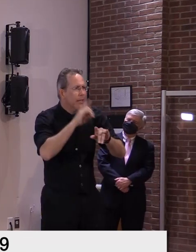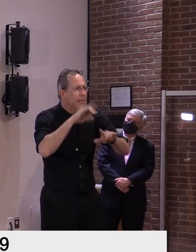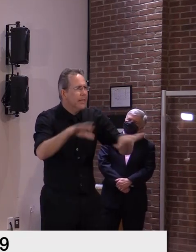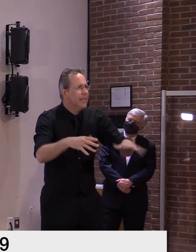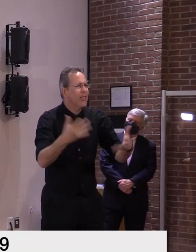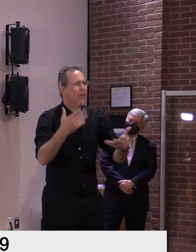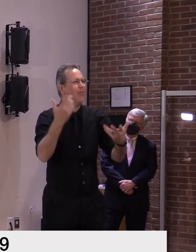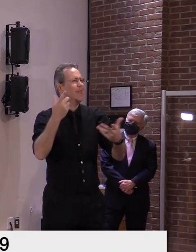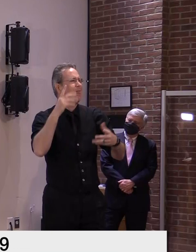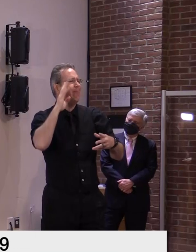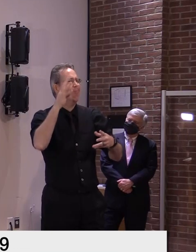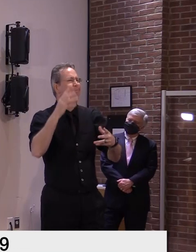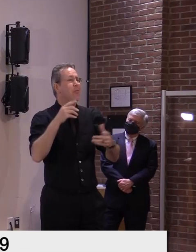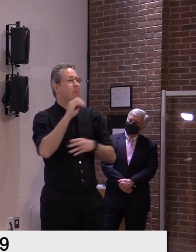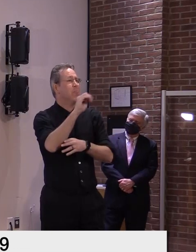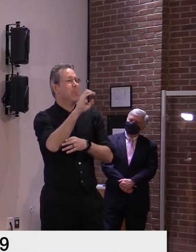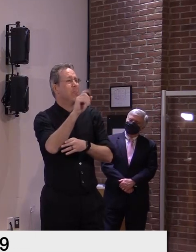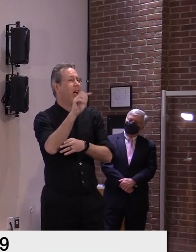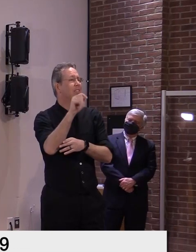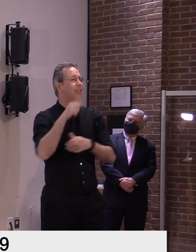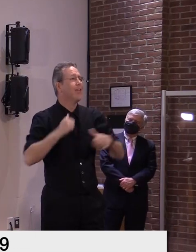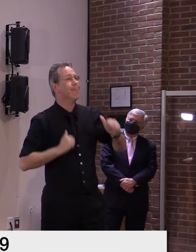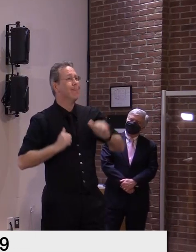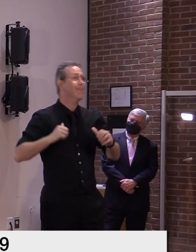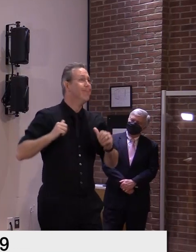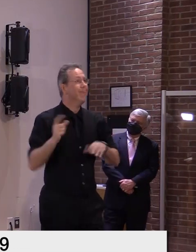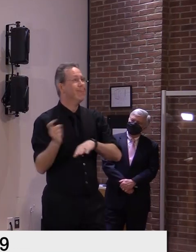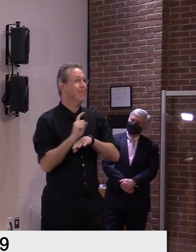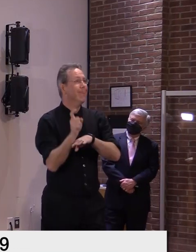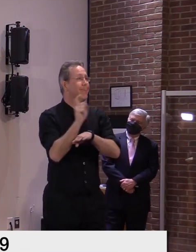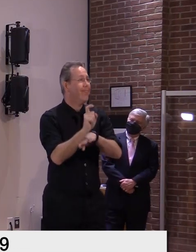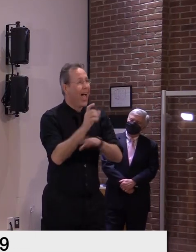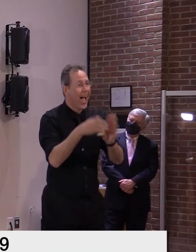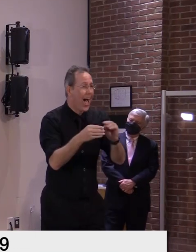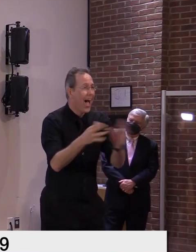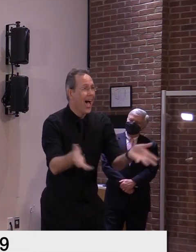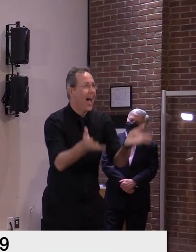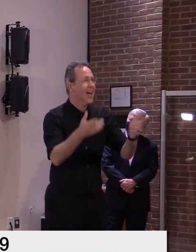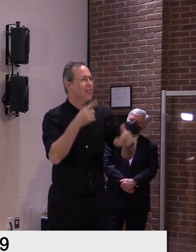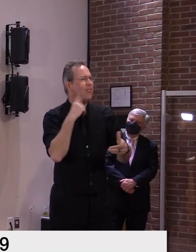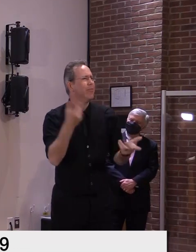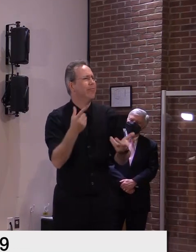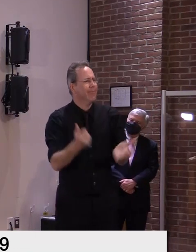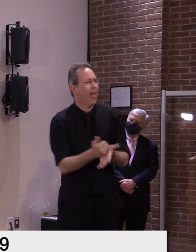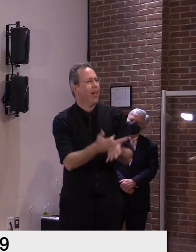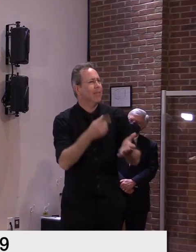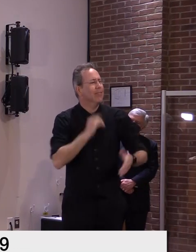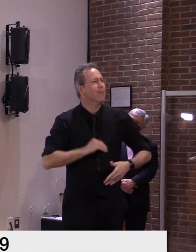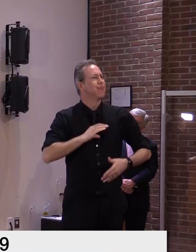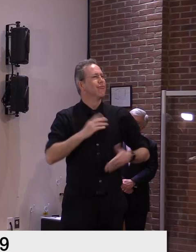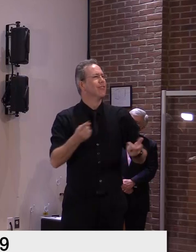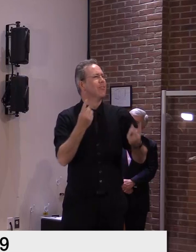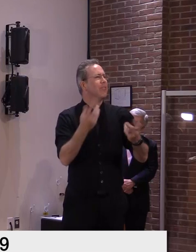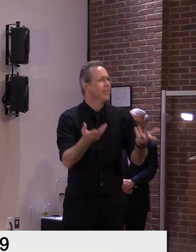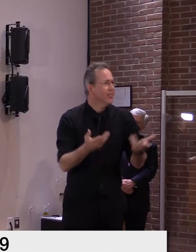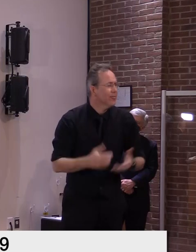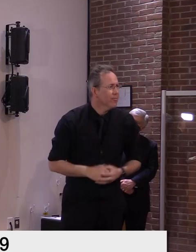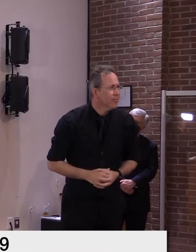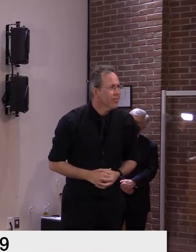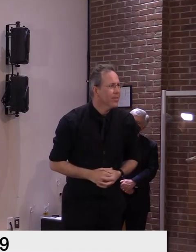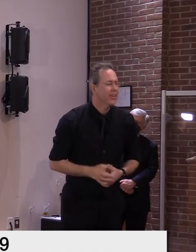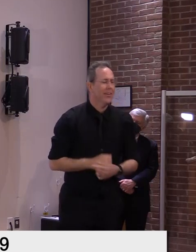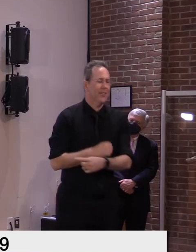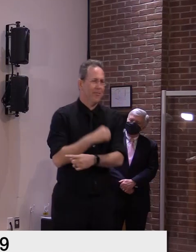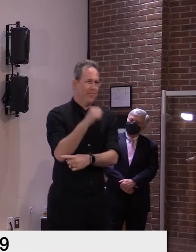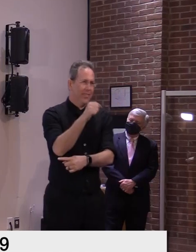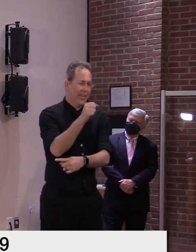Yeah, no, I think it's a good point. You know, we spent the last 14 months making sure people